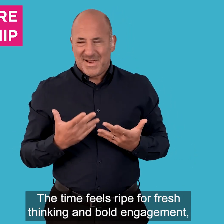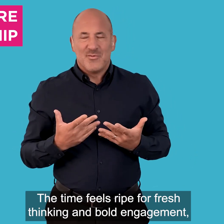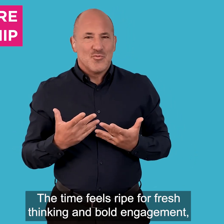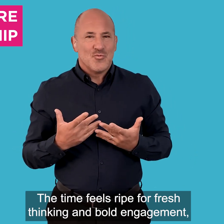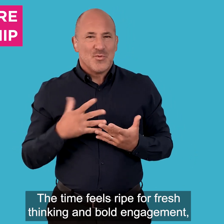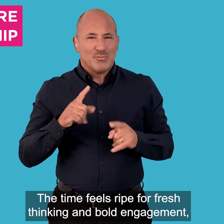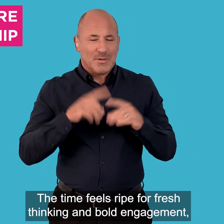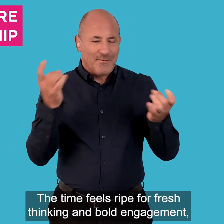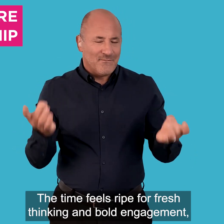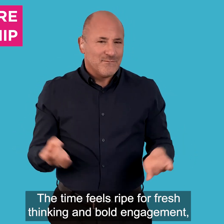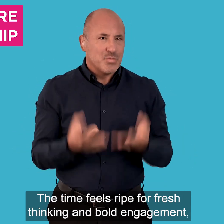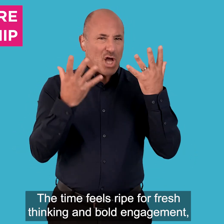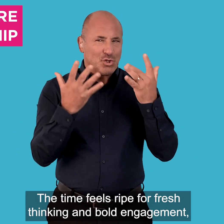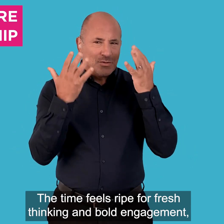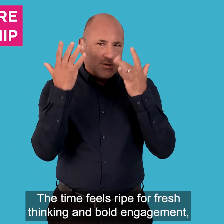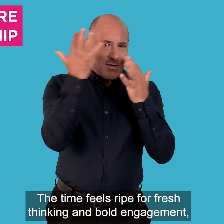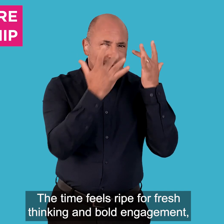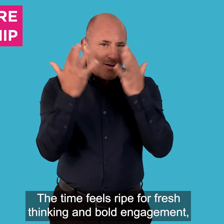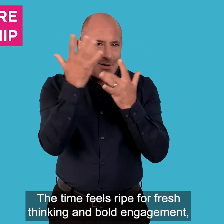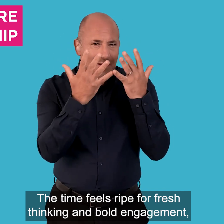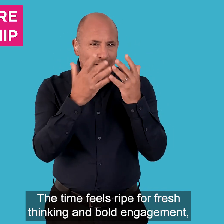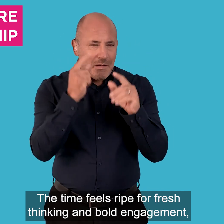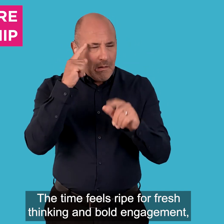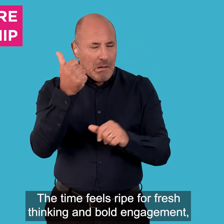feels ripe for fresh thinking and bold engagement,